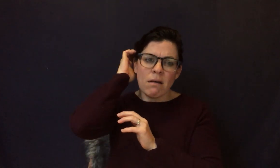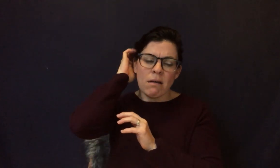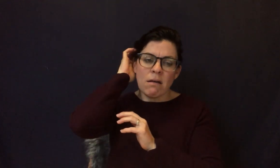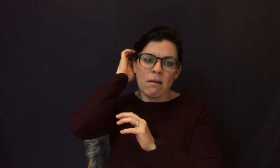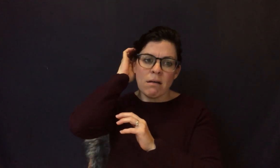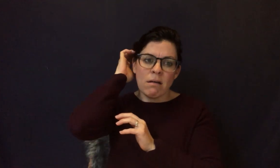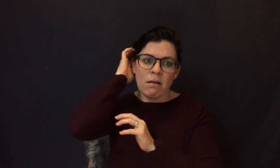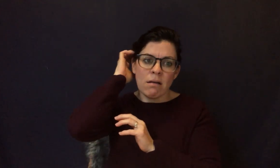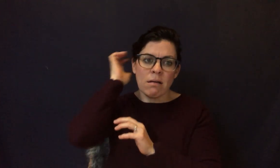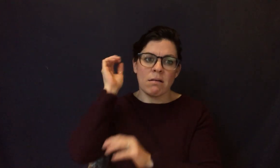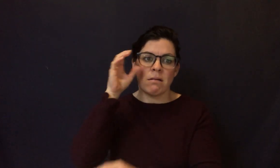You got one in your house?